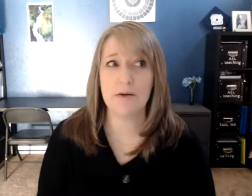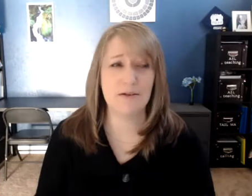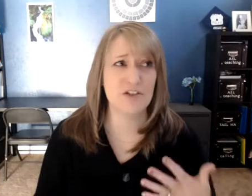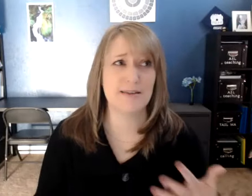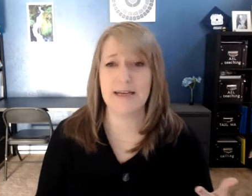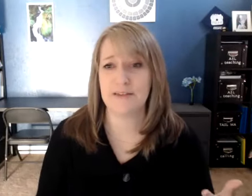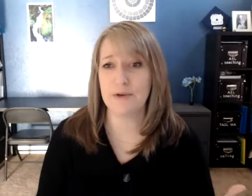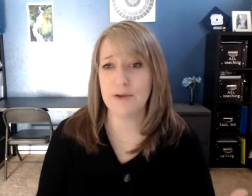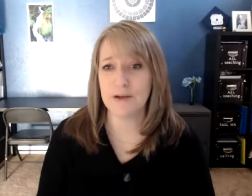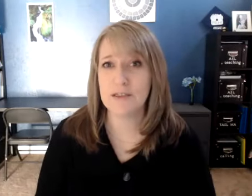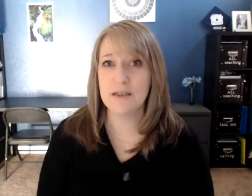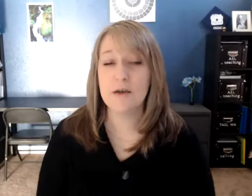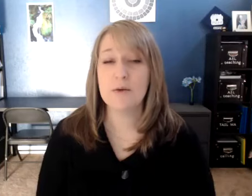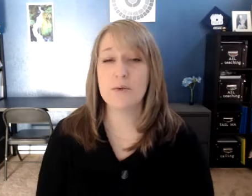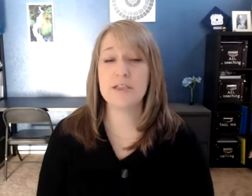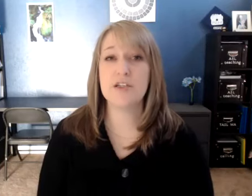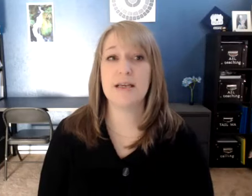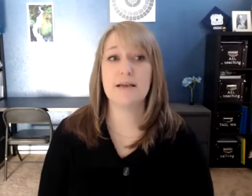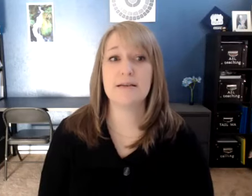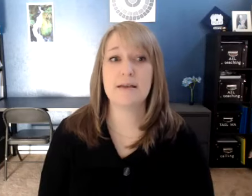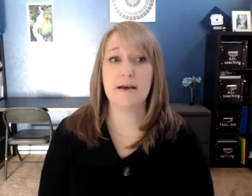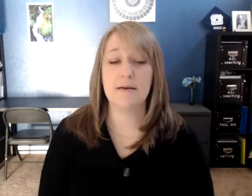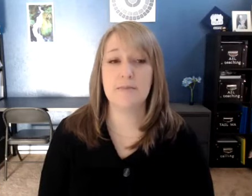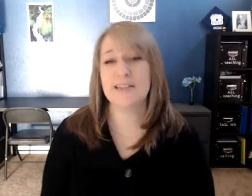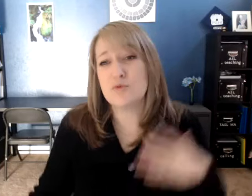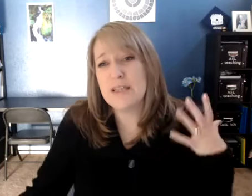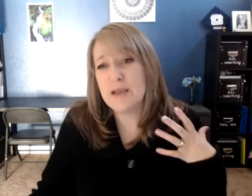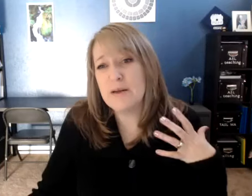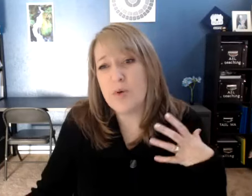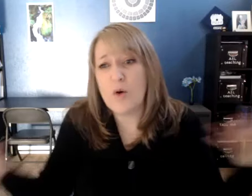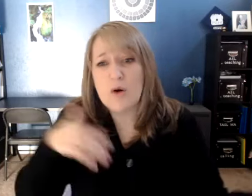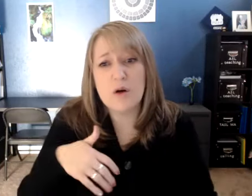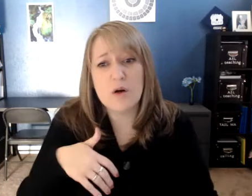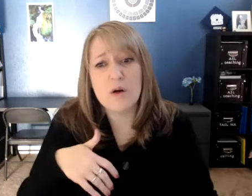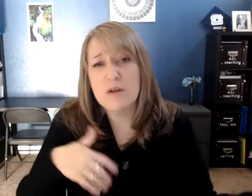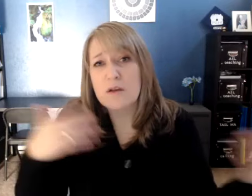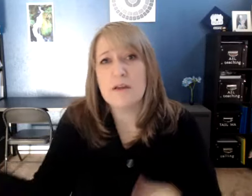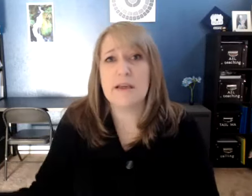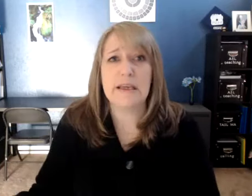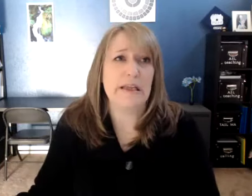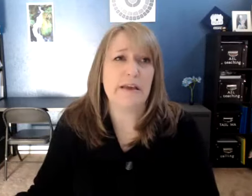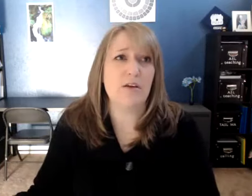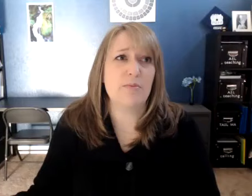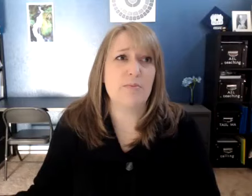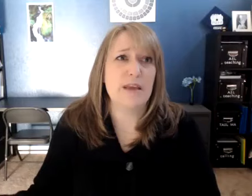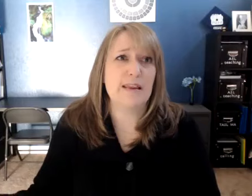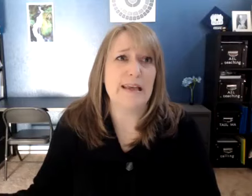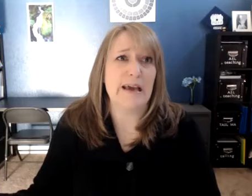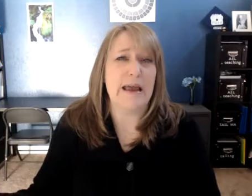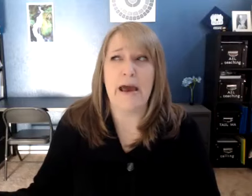in just the last few years, which is doesn't really mean a boy or a girl. And it could mean like I